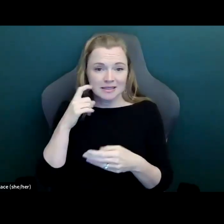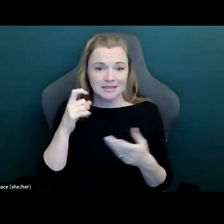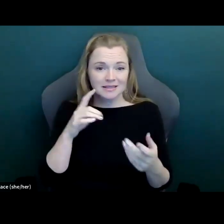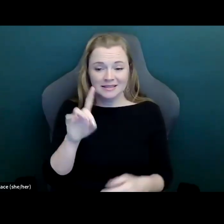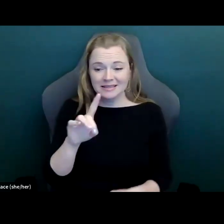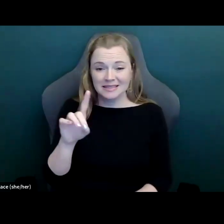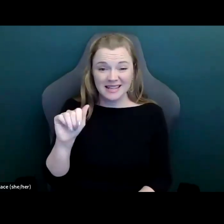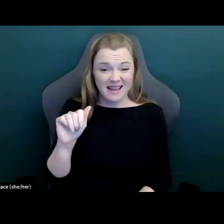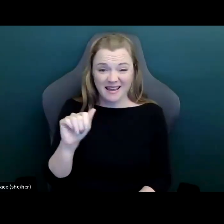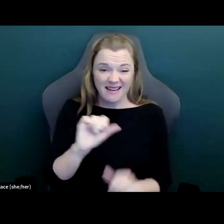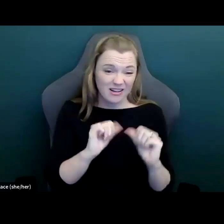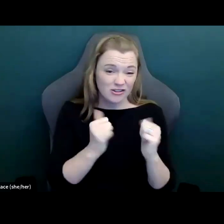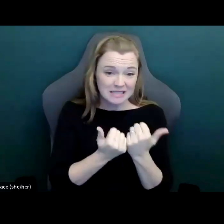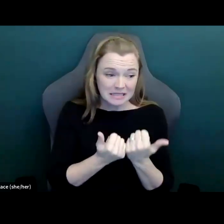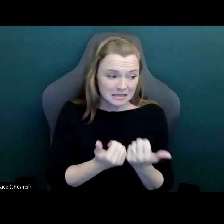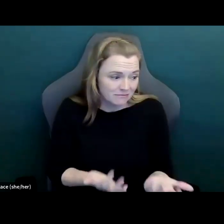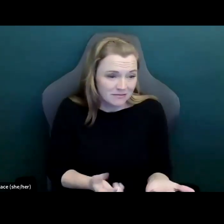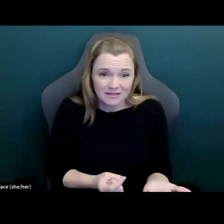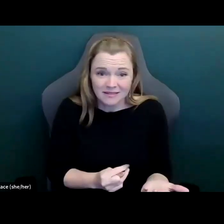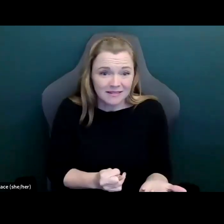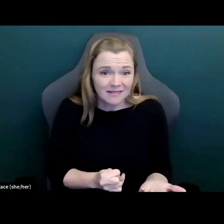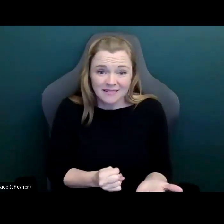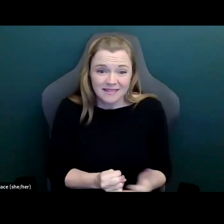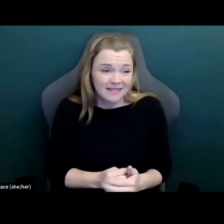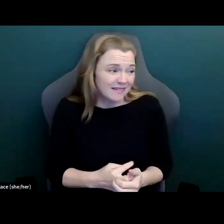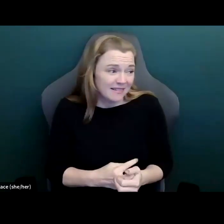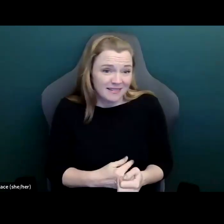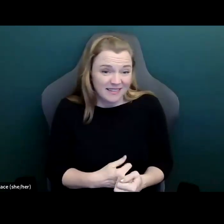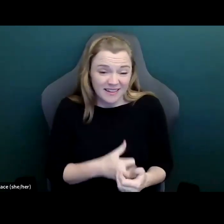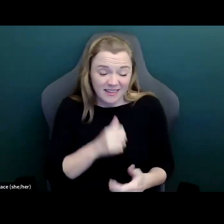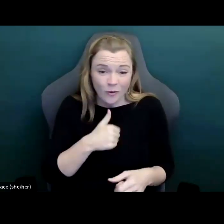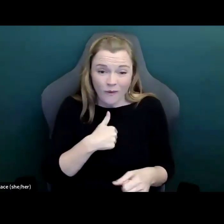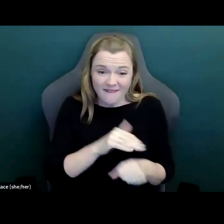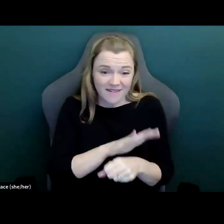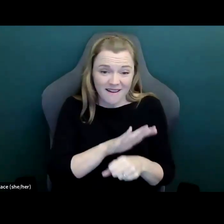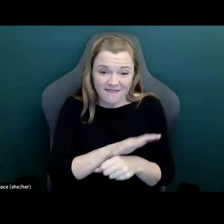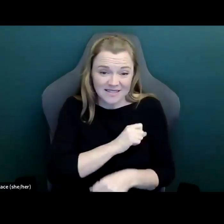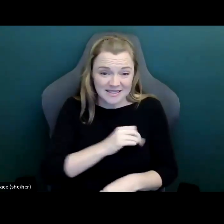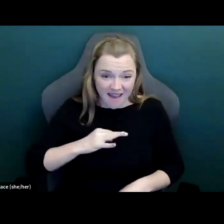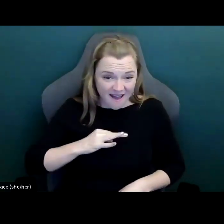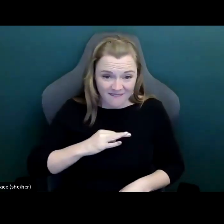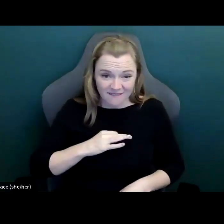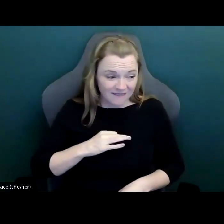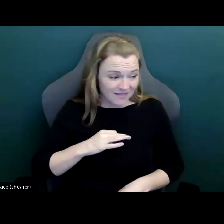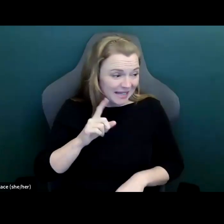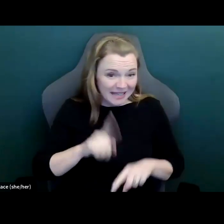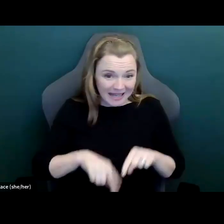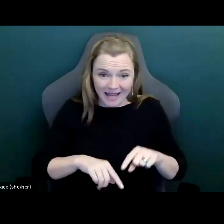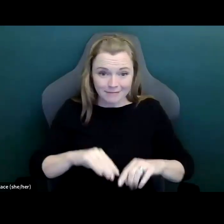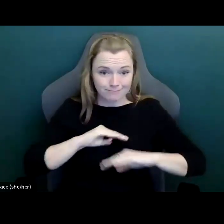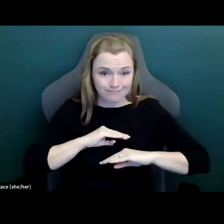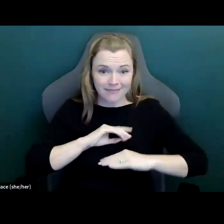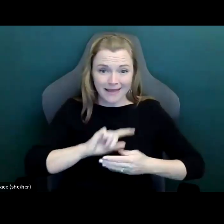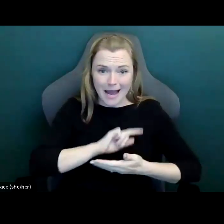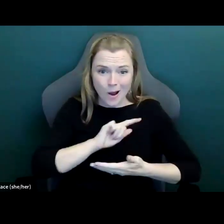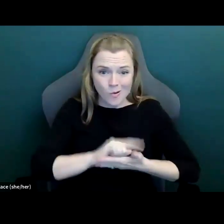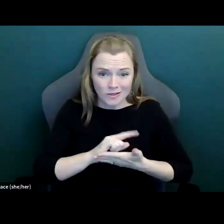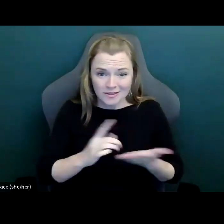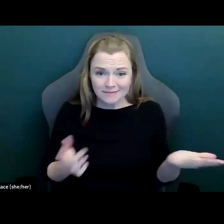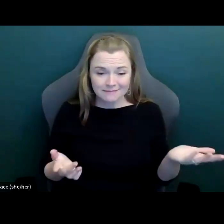DDA agencies just can't provide the number of hours that our adult child both needs